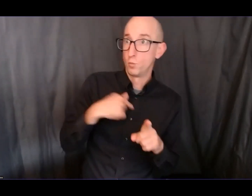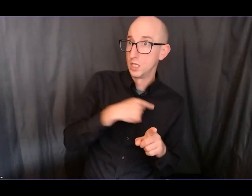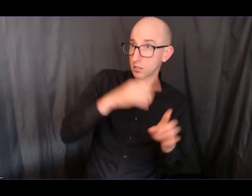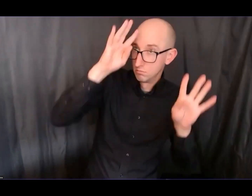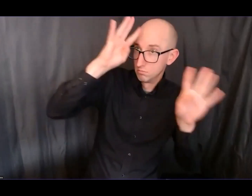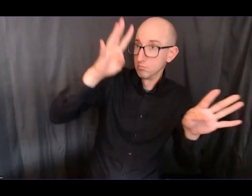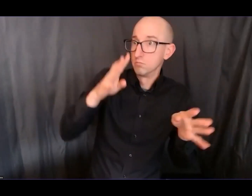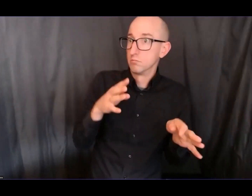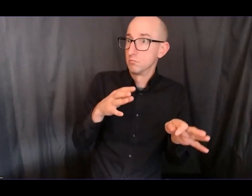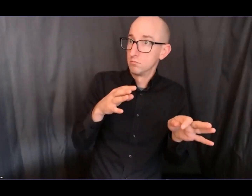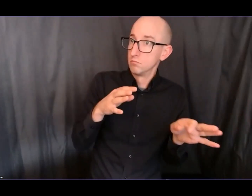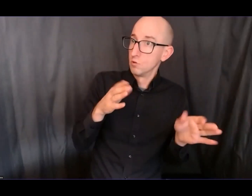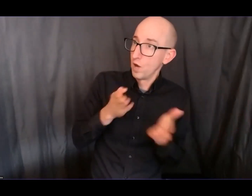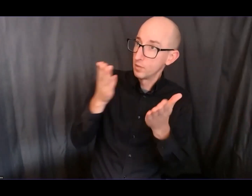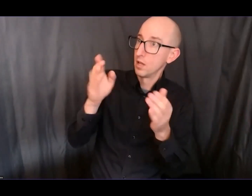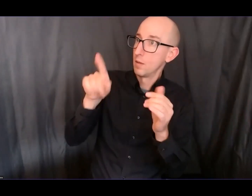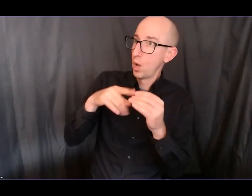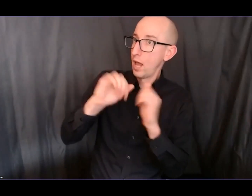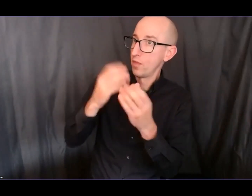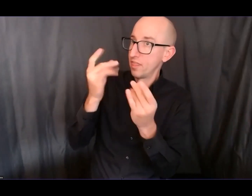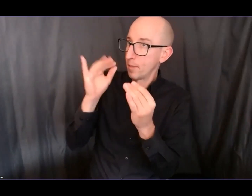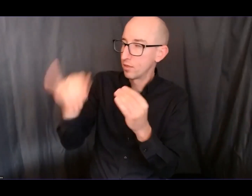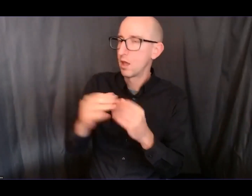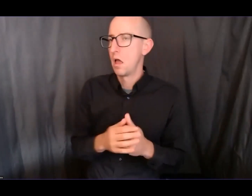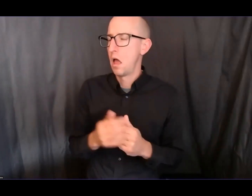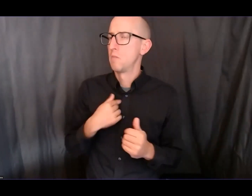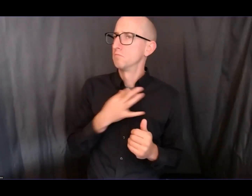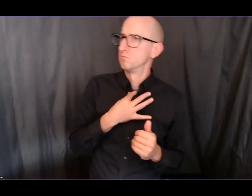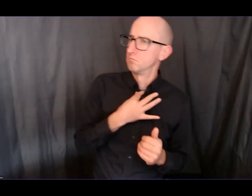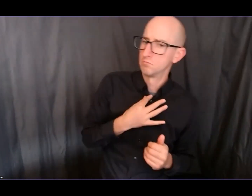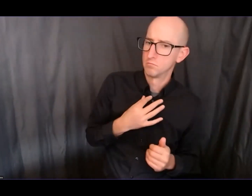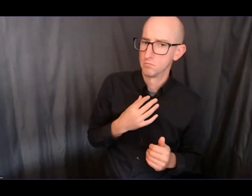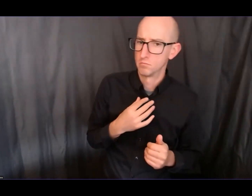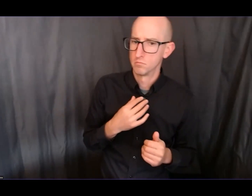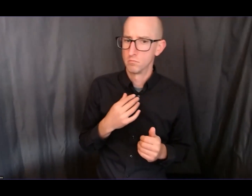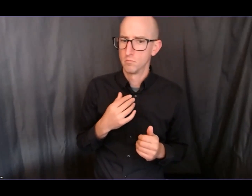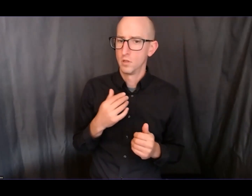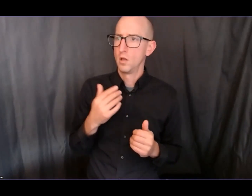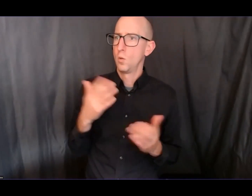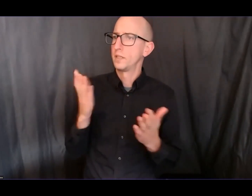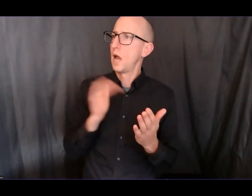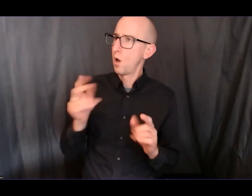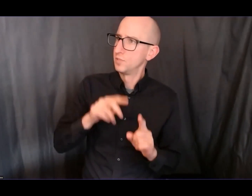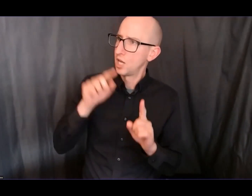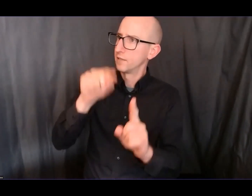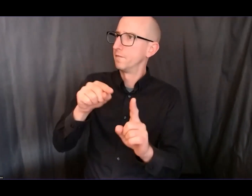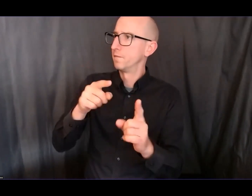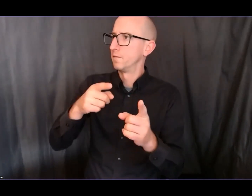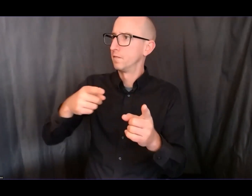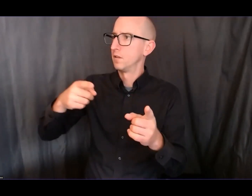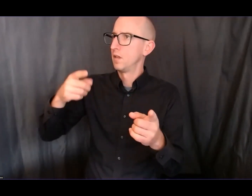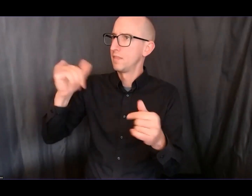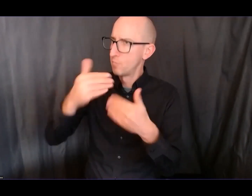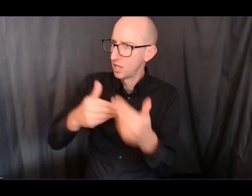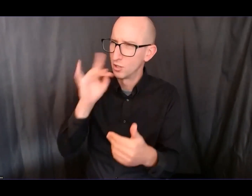about that, like I'd like to see what our objective was there and what the process would be. Anyway, so you get